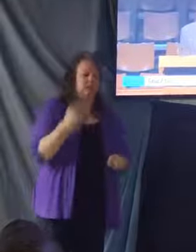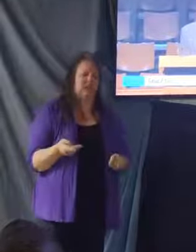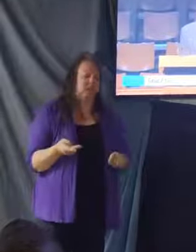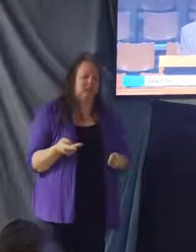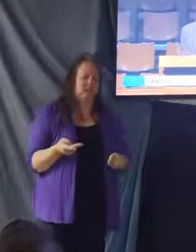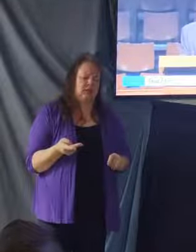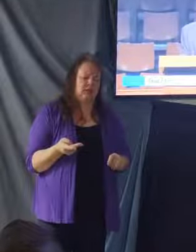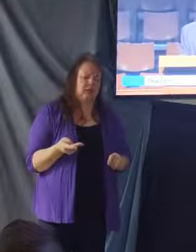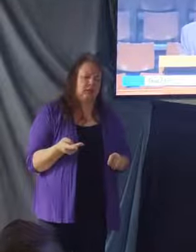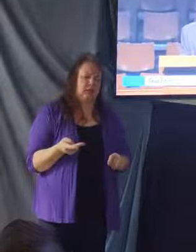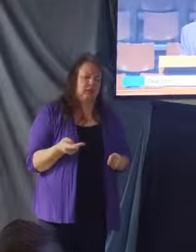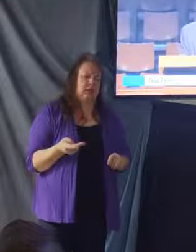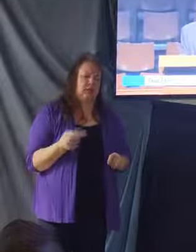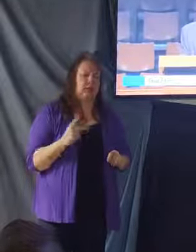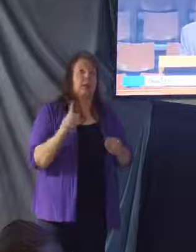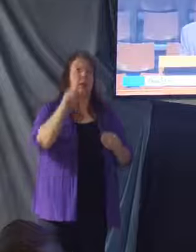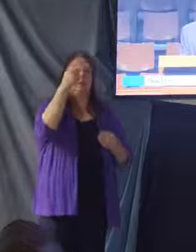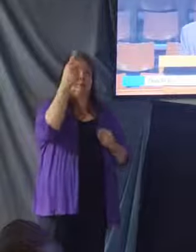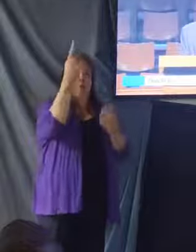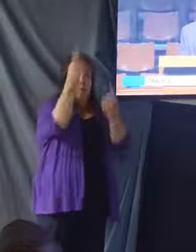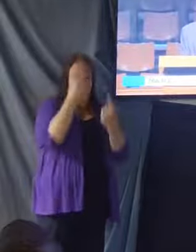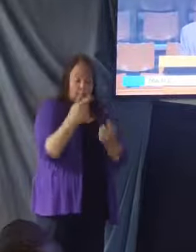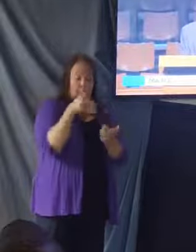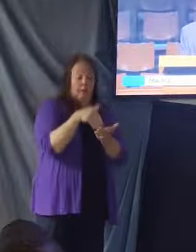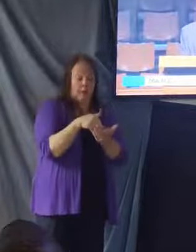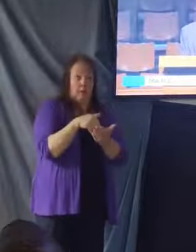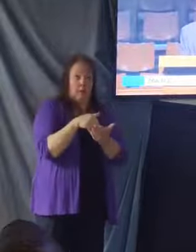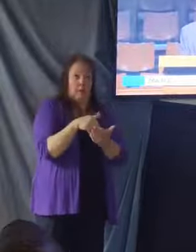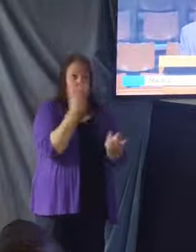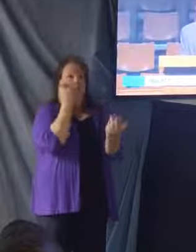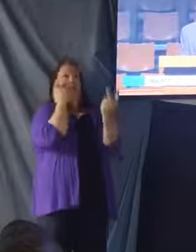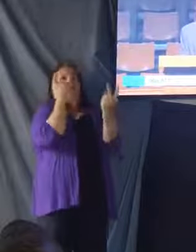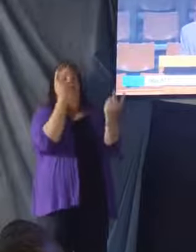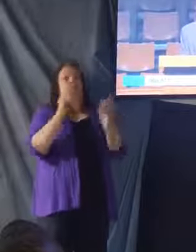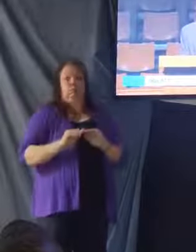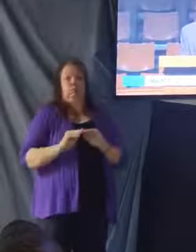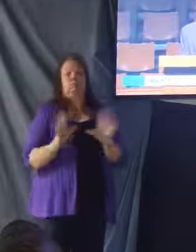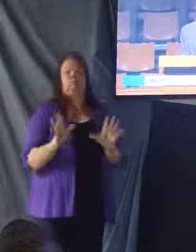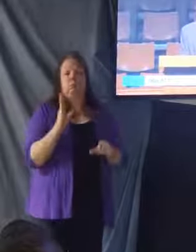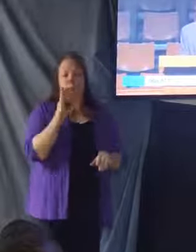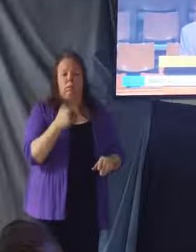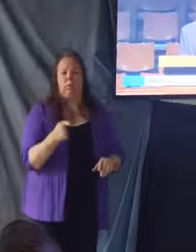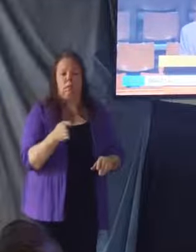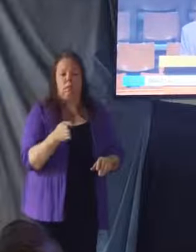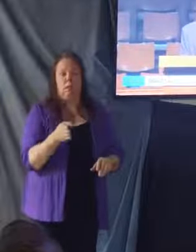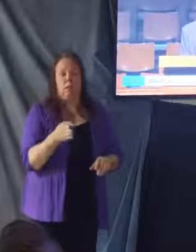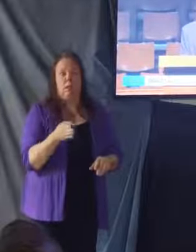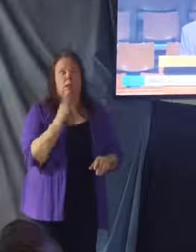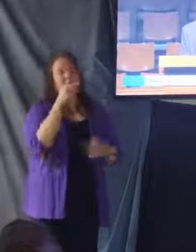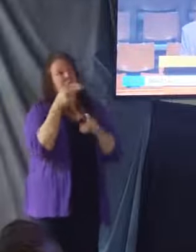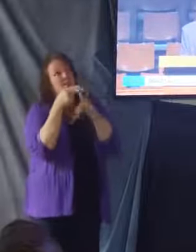But when he appears again, it will not be veiled. He's called our great